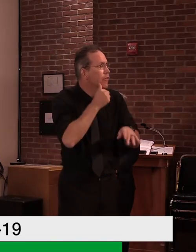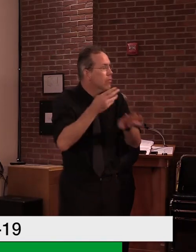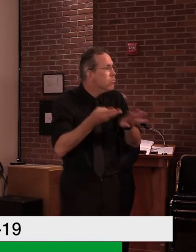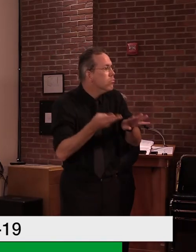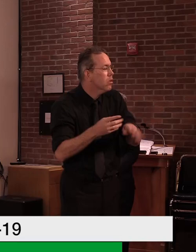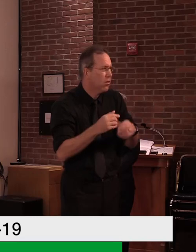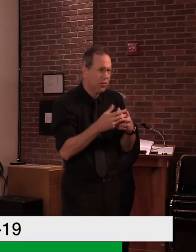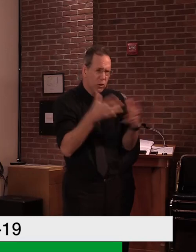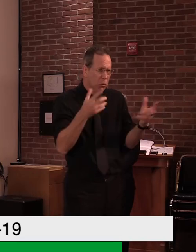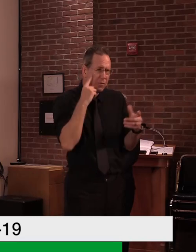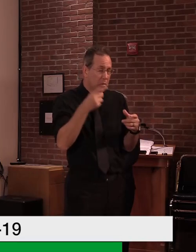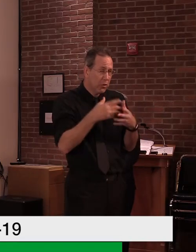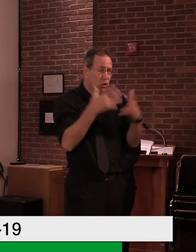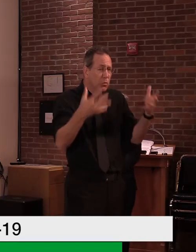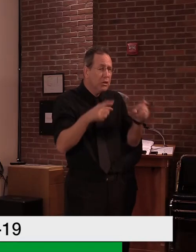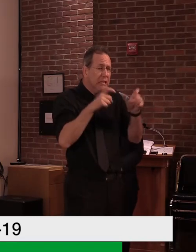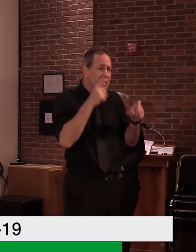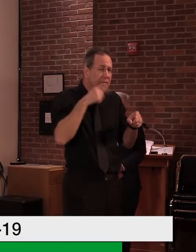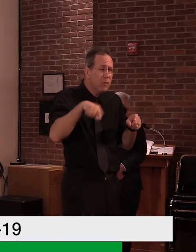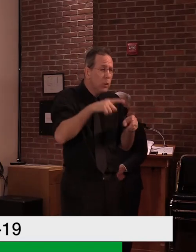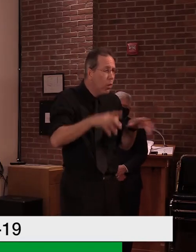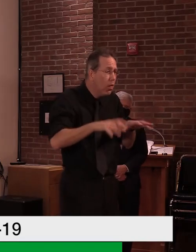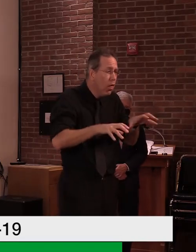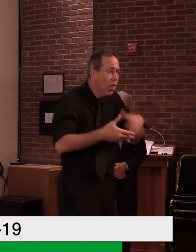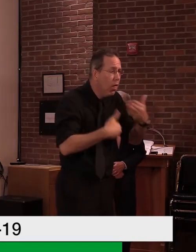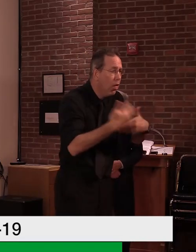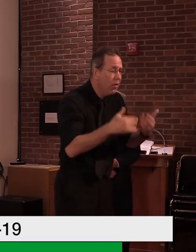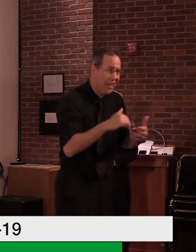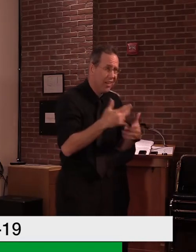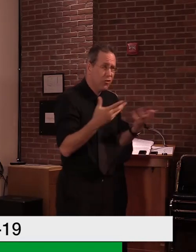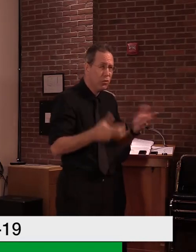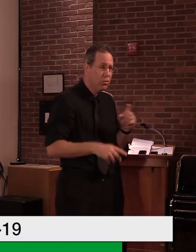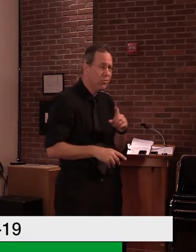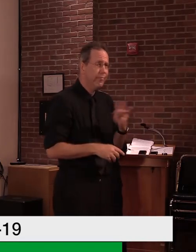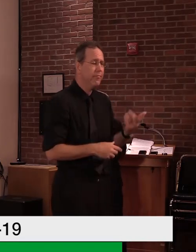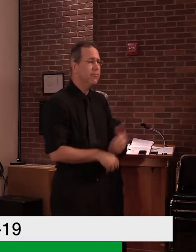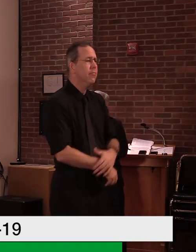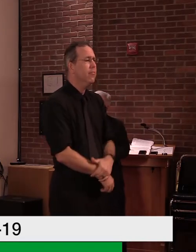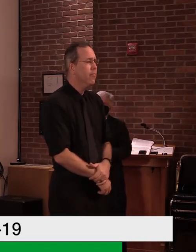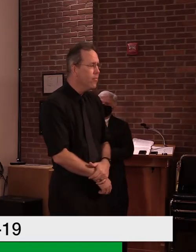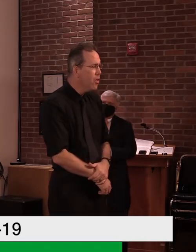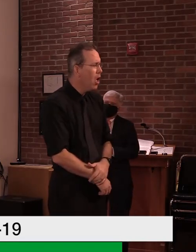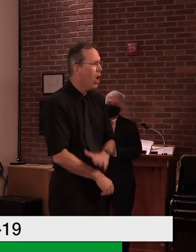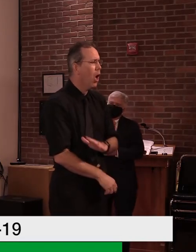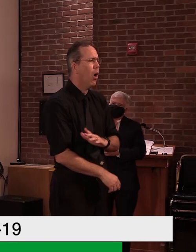I remembered what I wanted to say for the previous question, which is, we just had an experience where